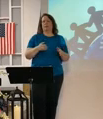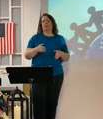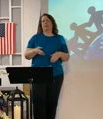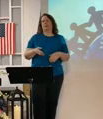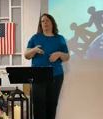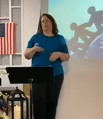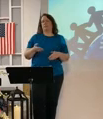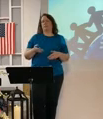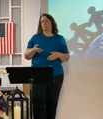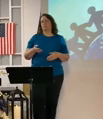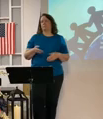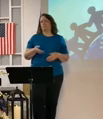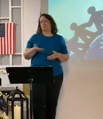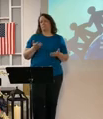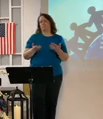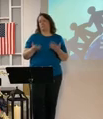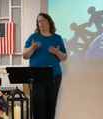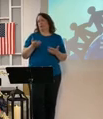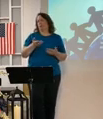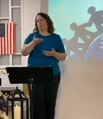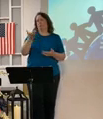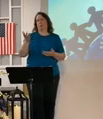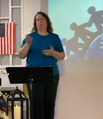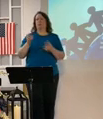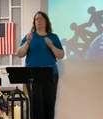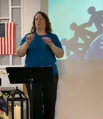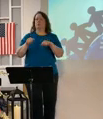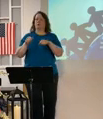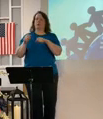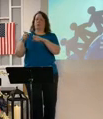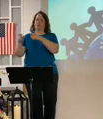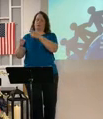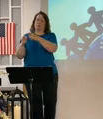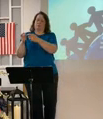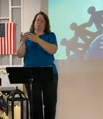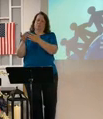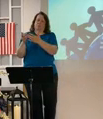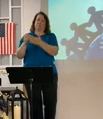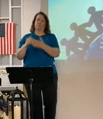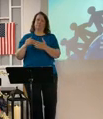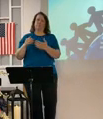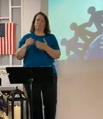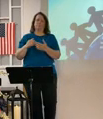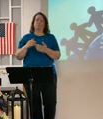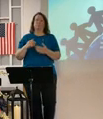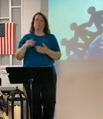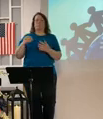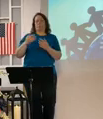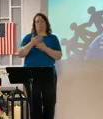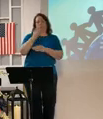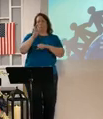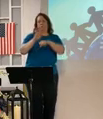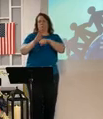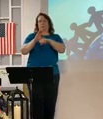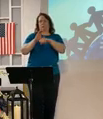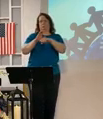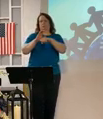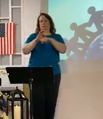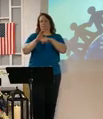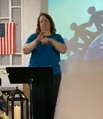to, if God is calling you to donate, please come see me on how to do that. We're giving through the church